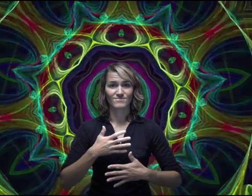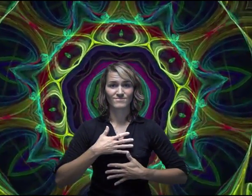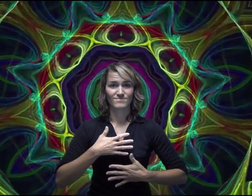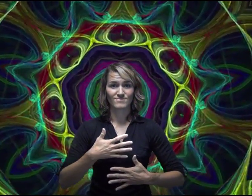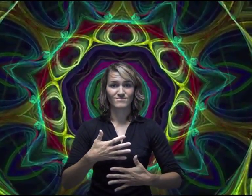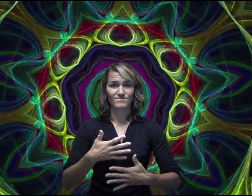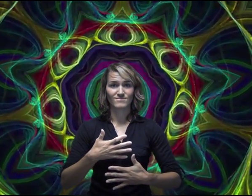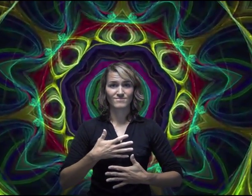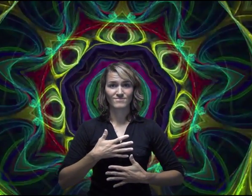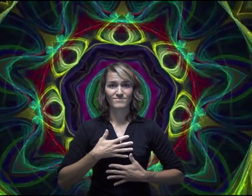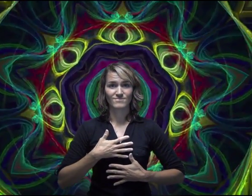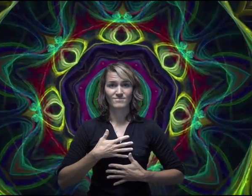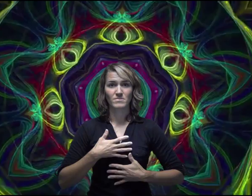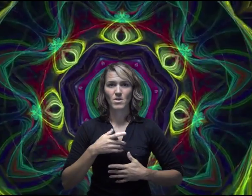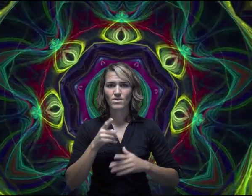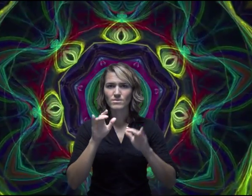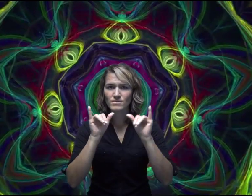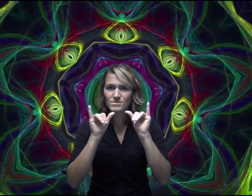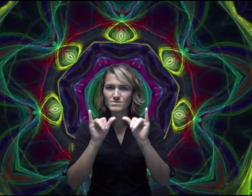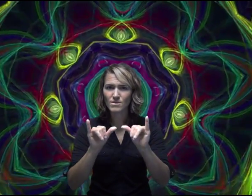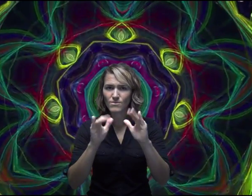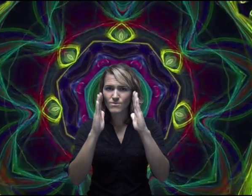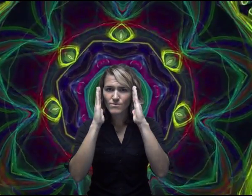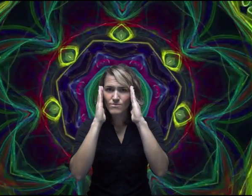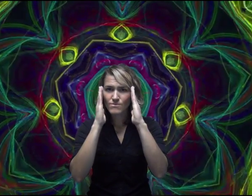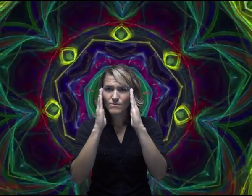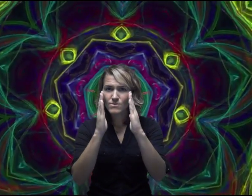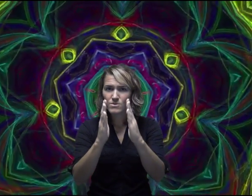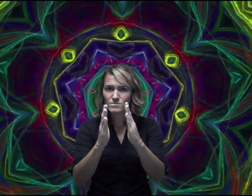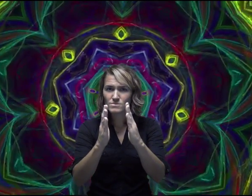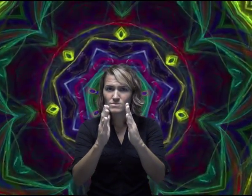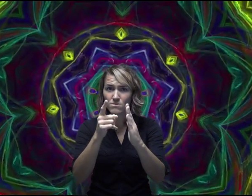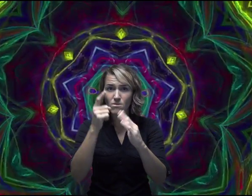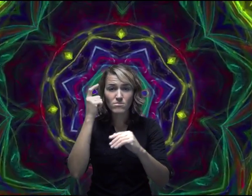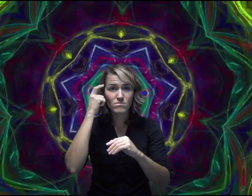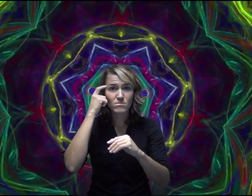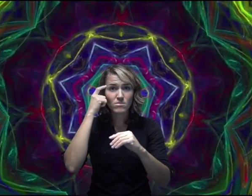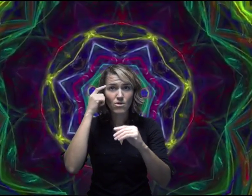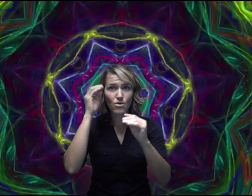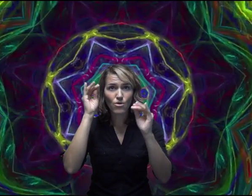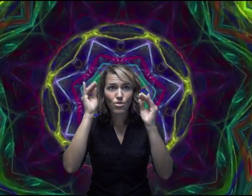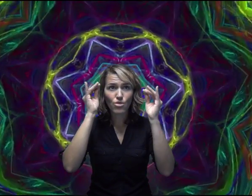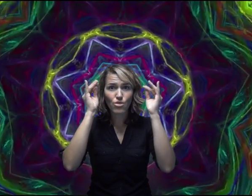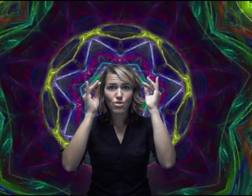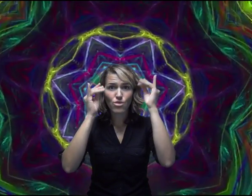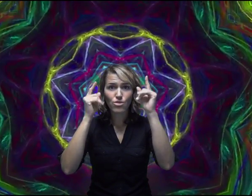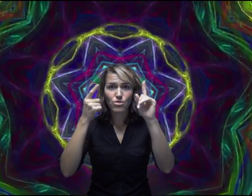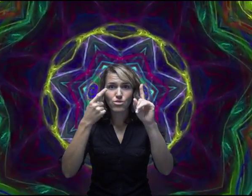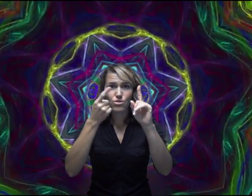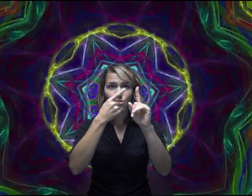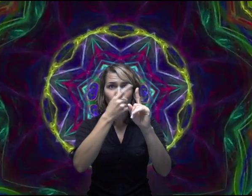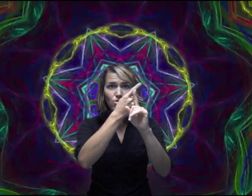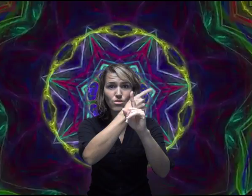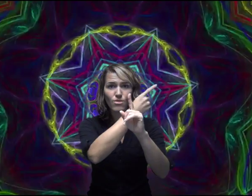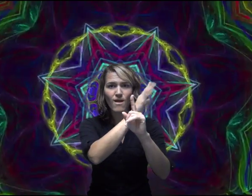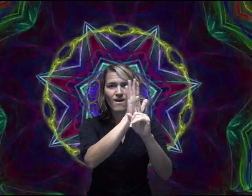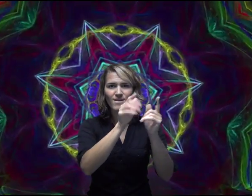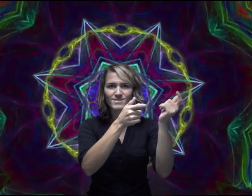Continue breathing. Keep your mind focused If your thoughts begin to